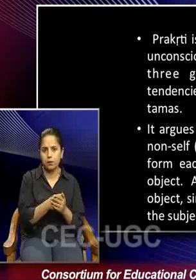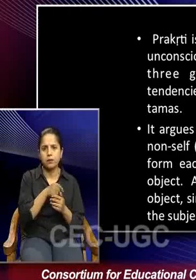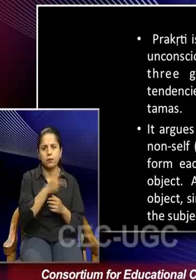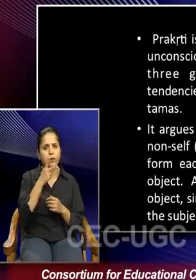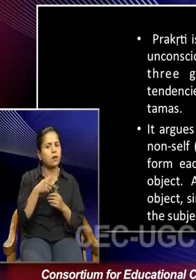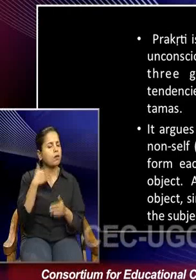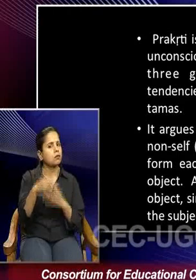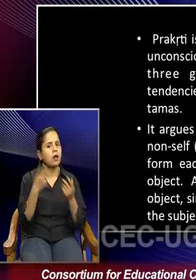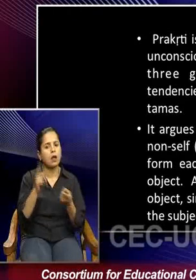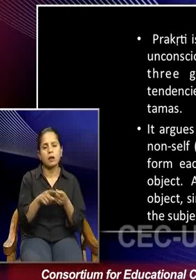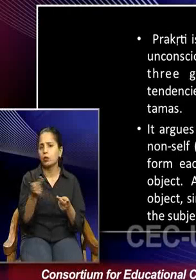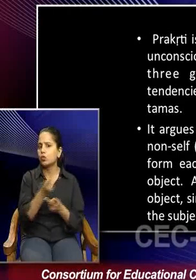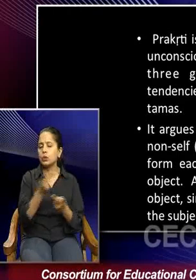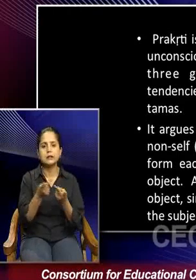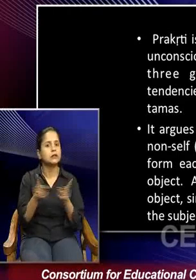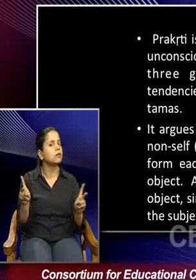radically different from each other,